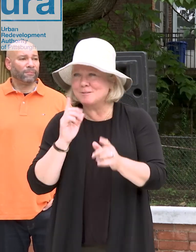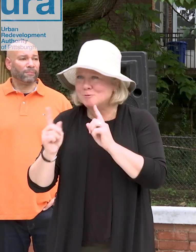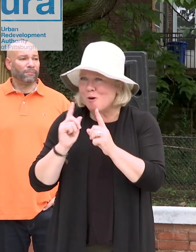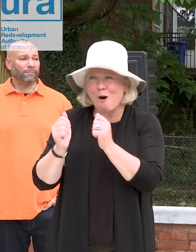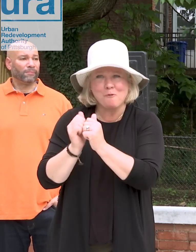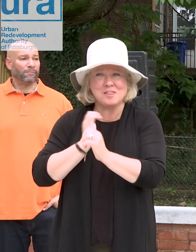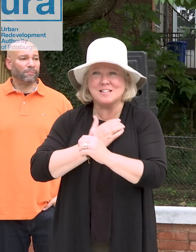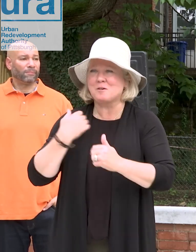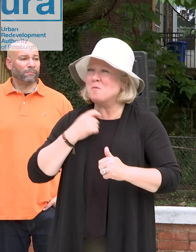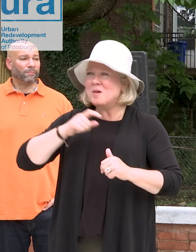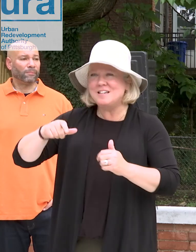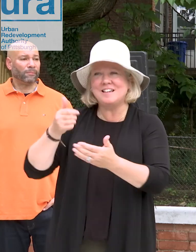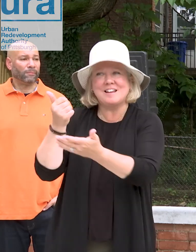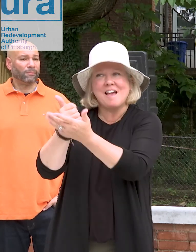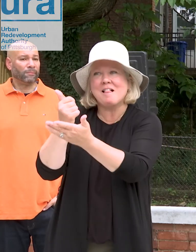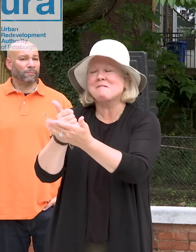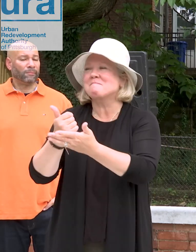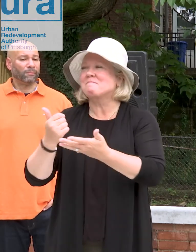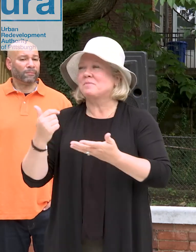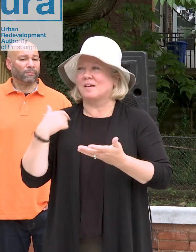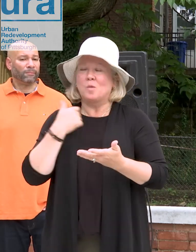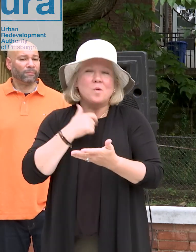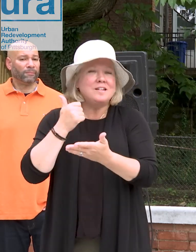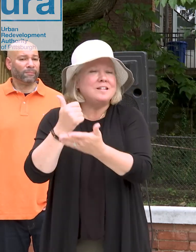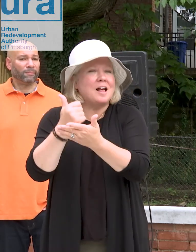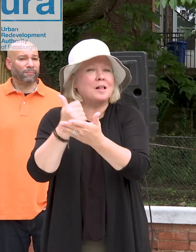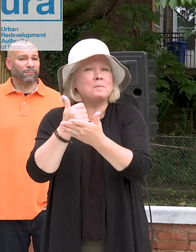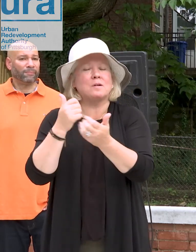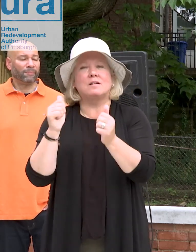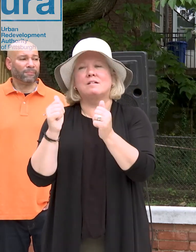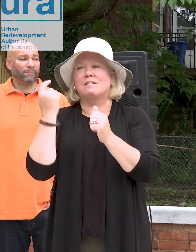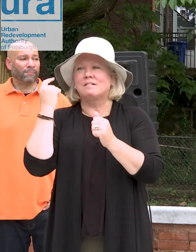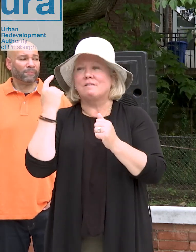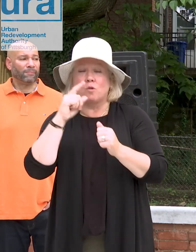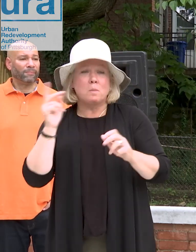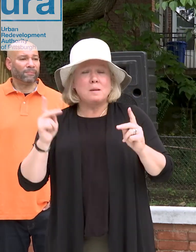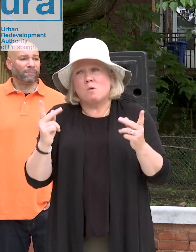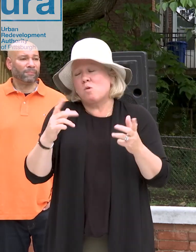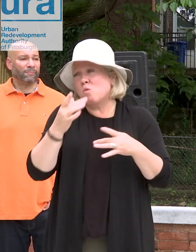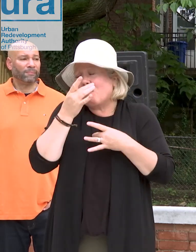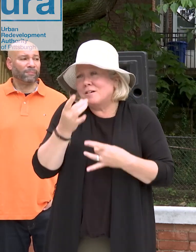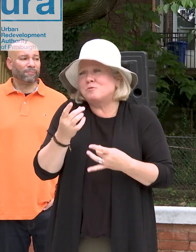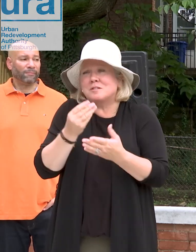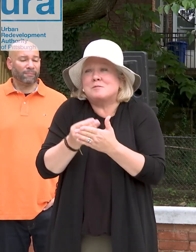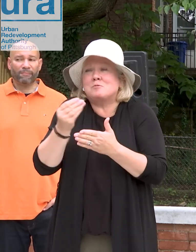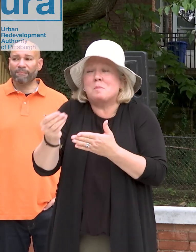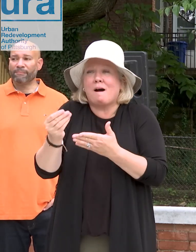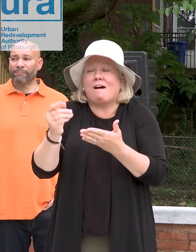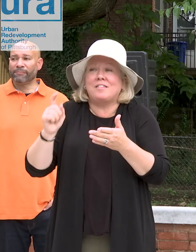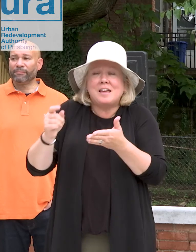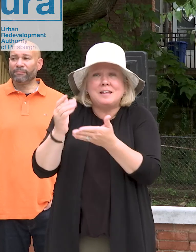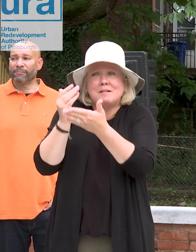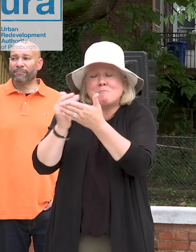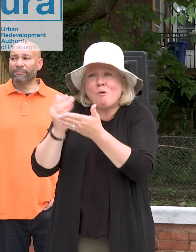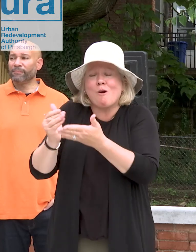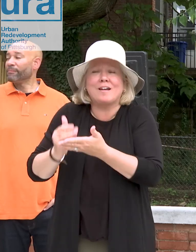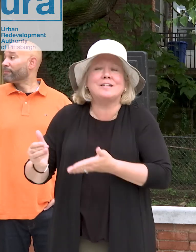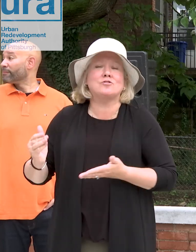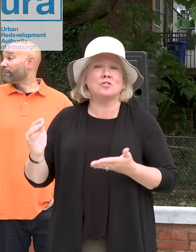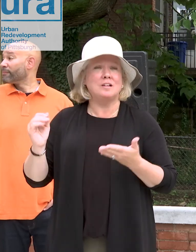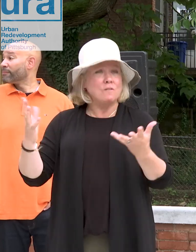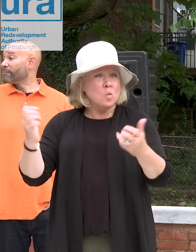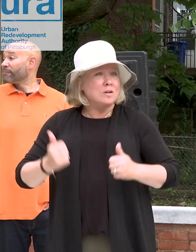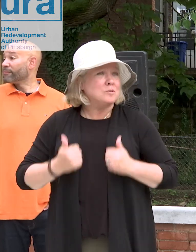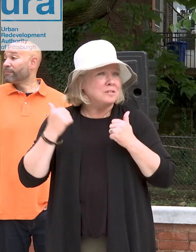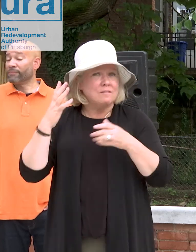buy need mortgages. If you're interested in buying a home and living in the community with us, please come talk with us.